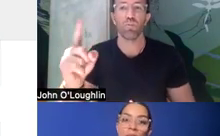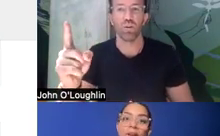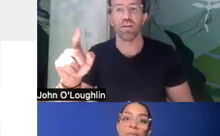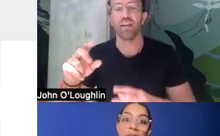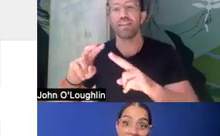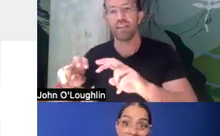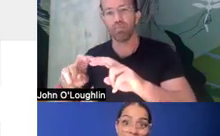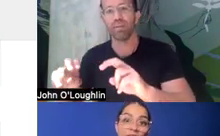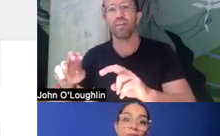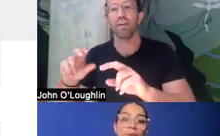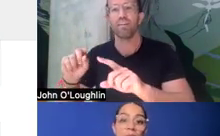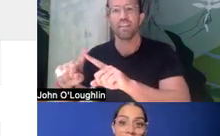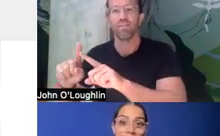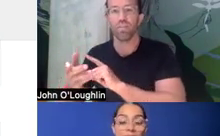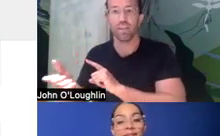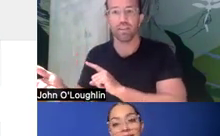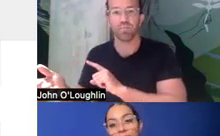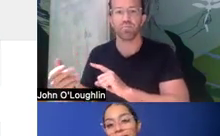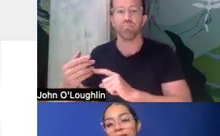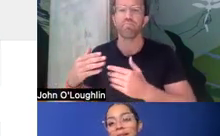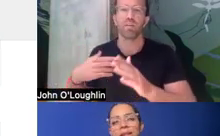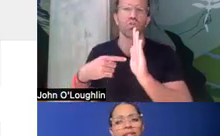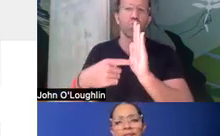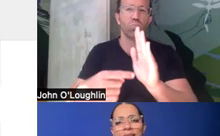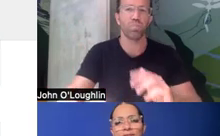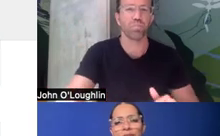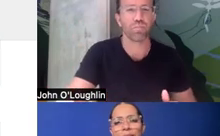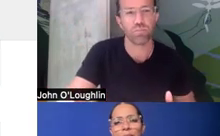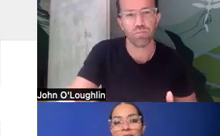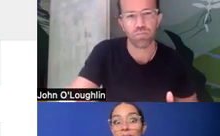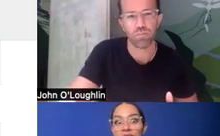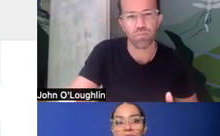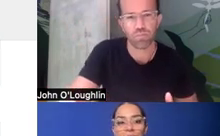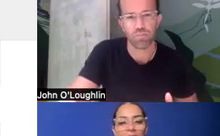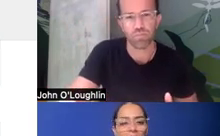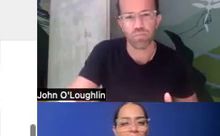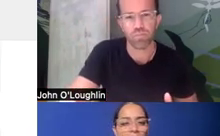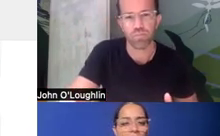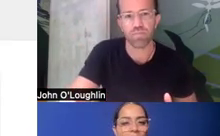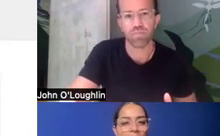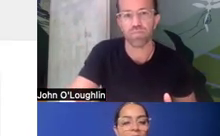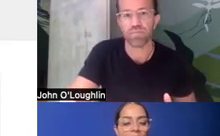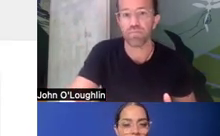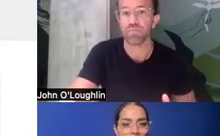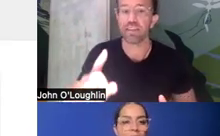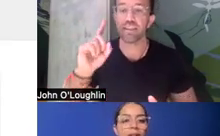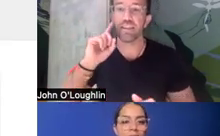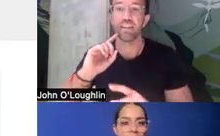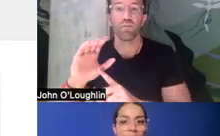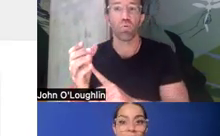while you are completing your Unit 1 assessment and the different things for Unit 1. So I can show you what that looks like quickly.